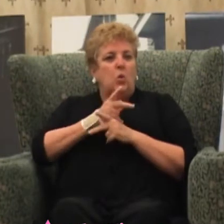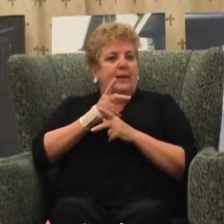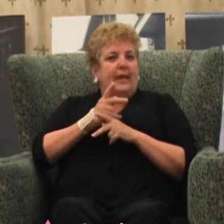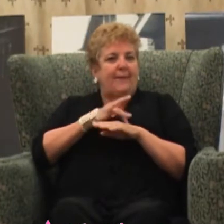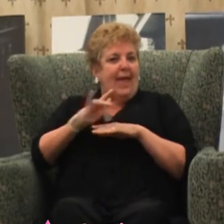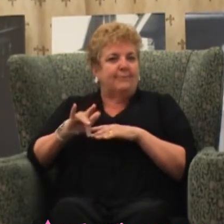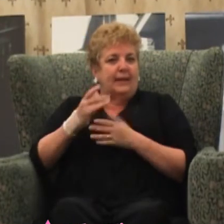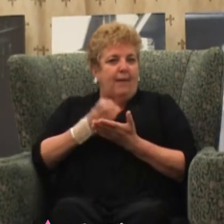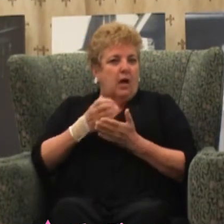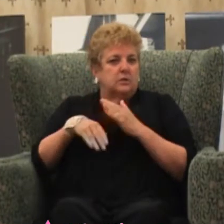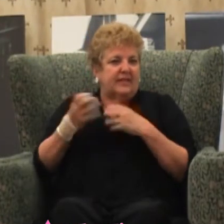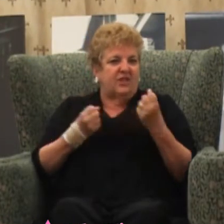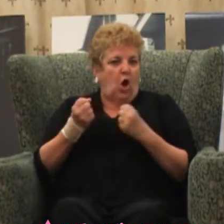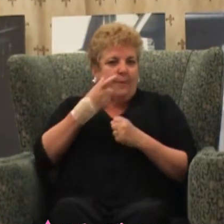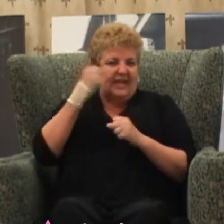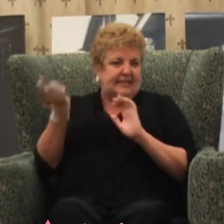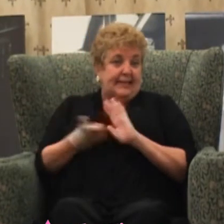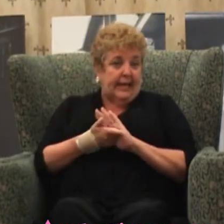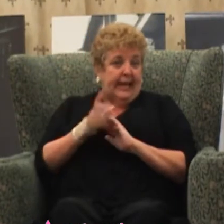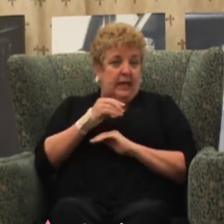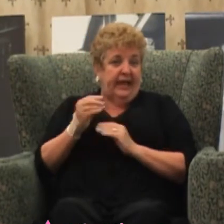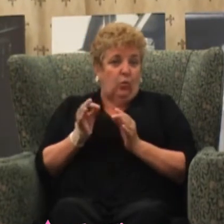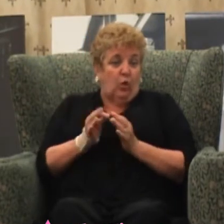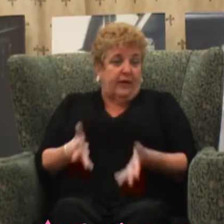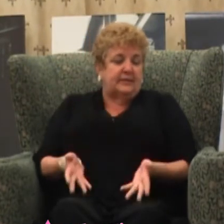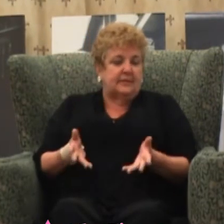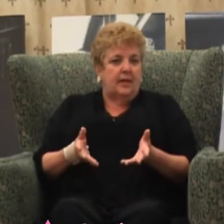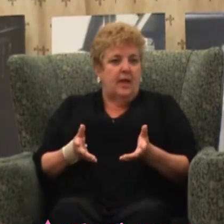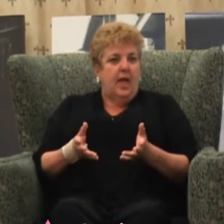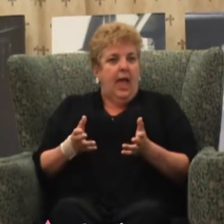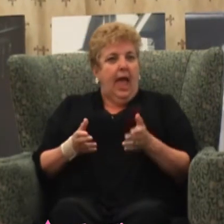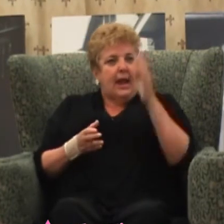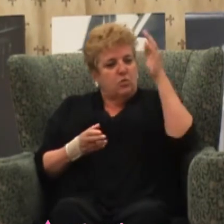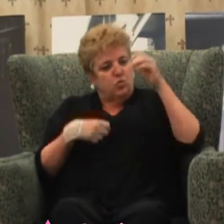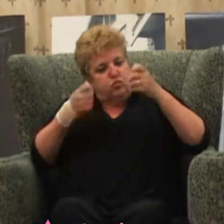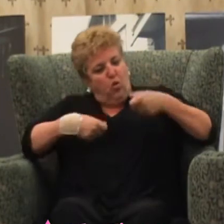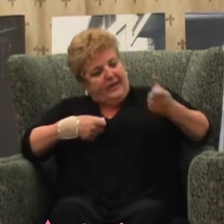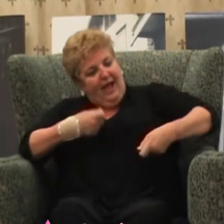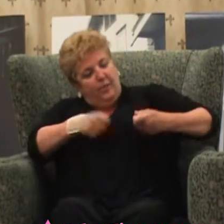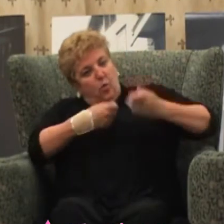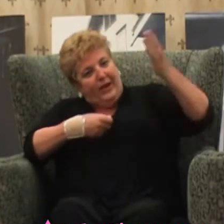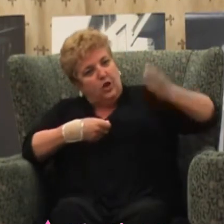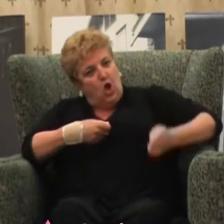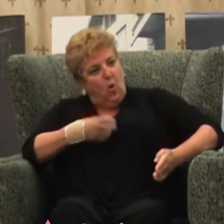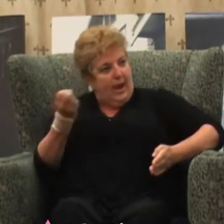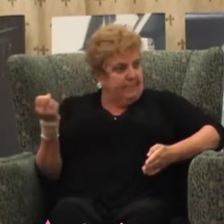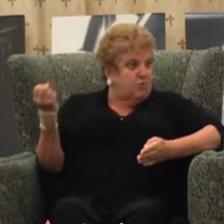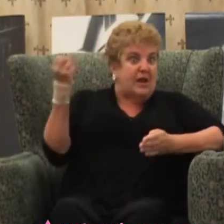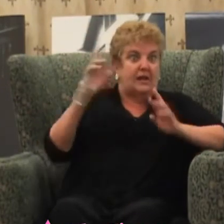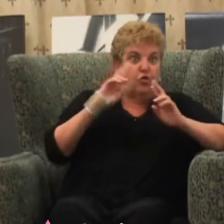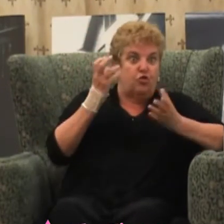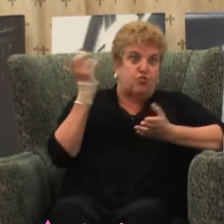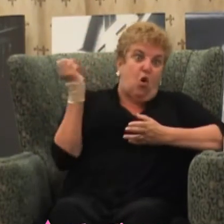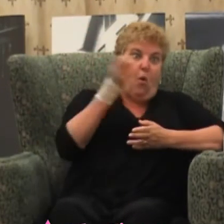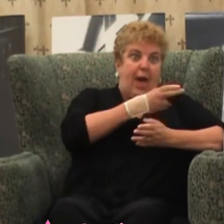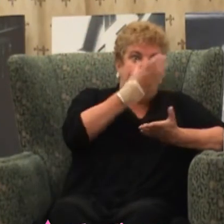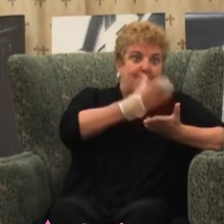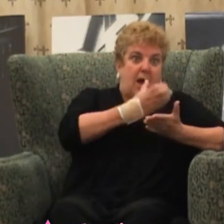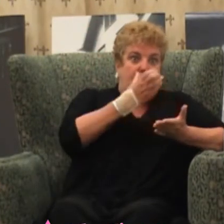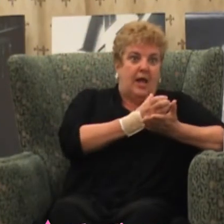And so I rolled down the window, and I'm about to toss this bottle, and a guy from AA is driving towards me. And he saw me and waved just as I let